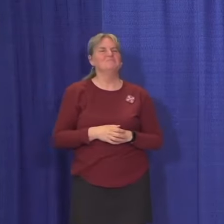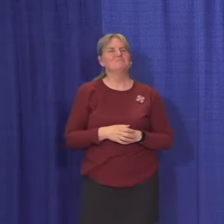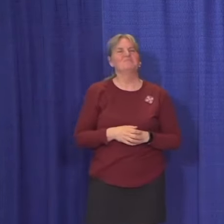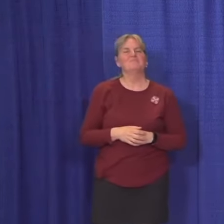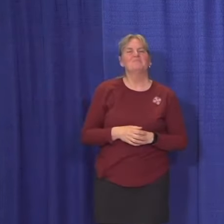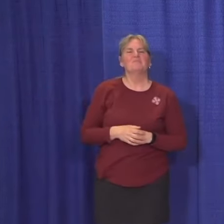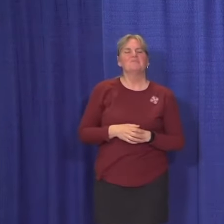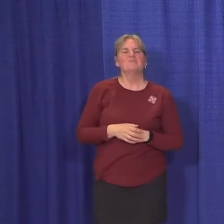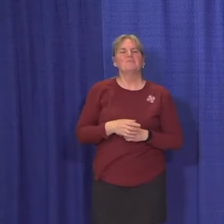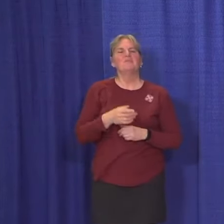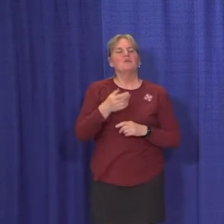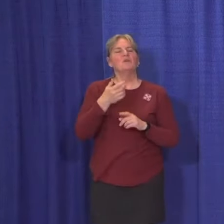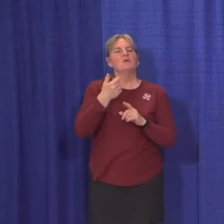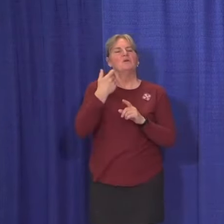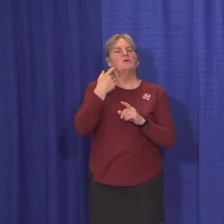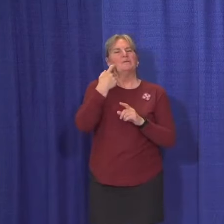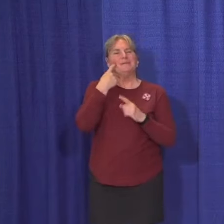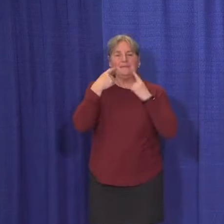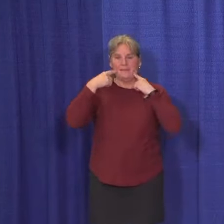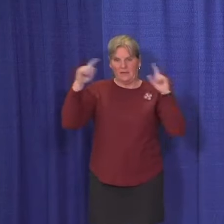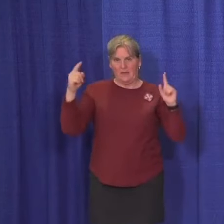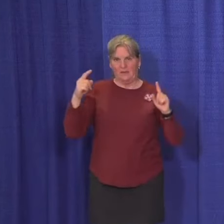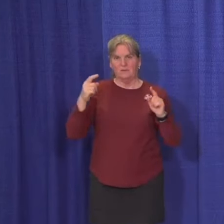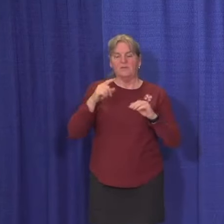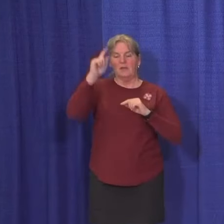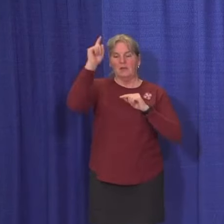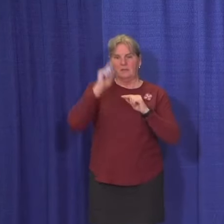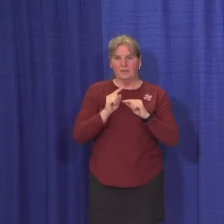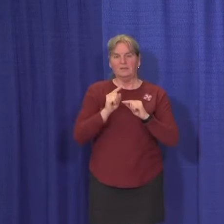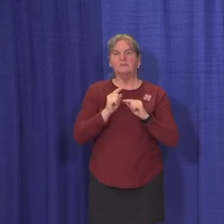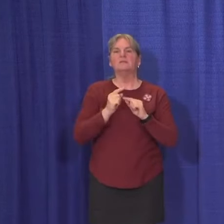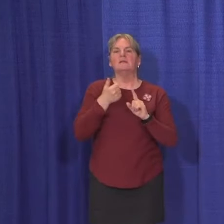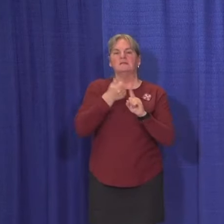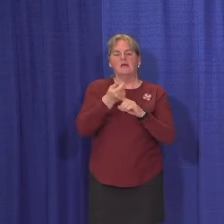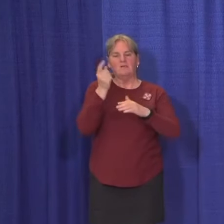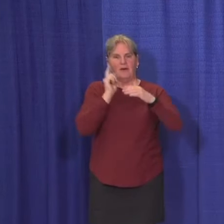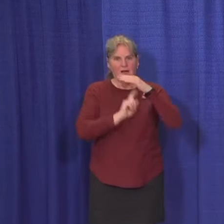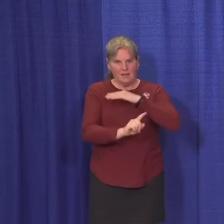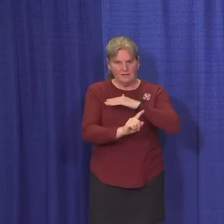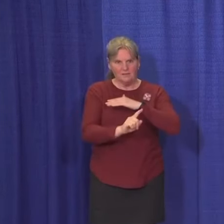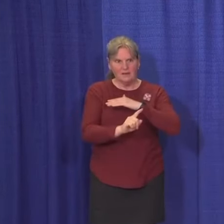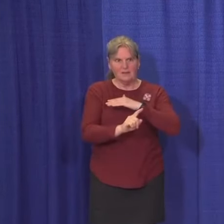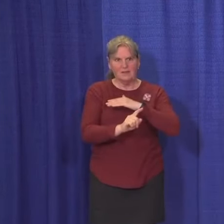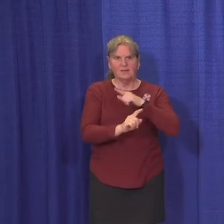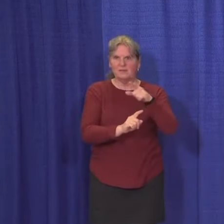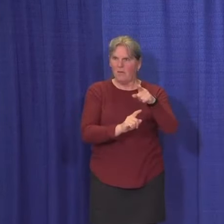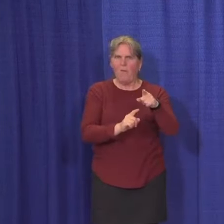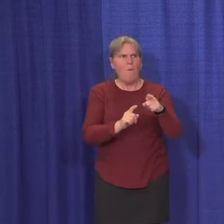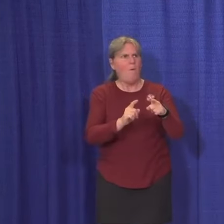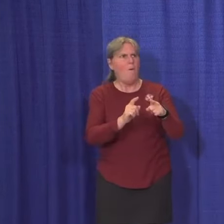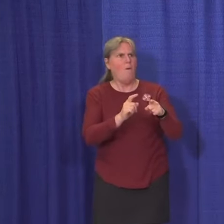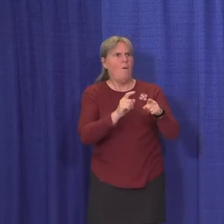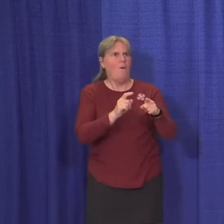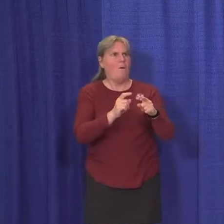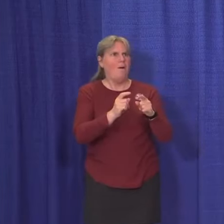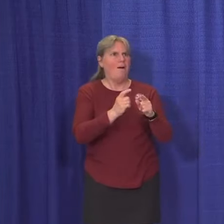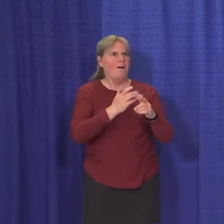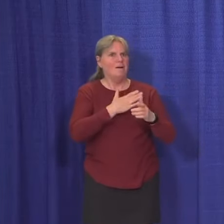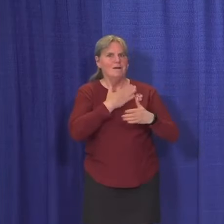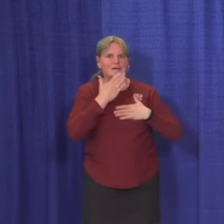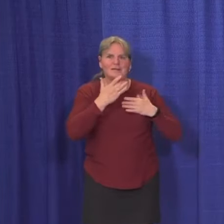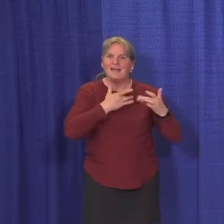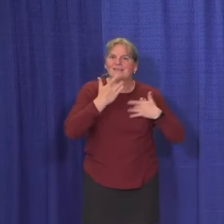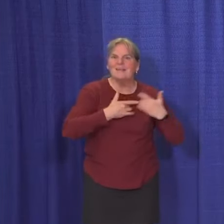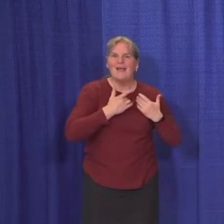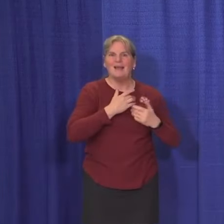reduced self-isolation for those who are fully vaccinated has brought some excitement back into the territory, and even more pleased to